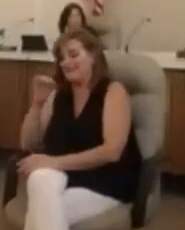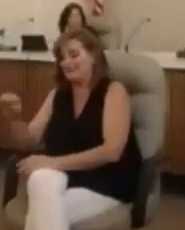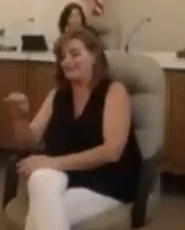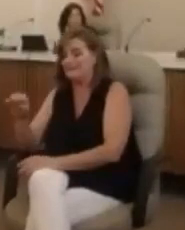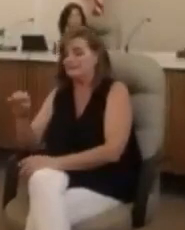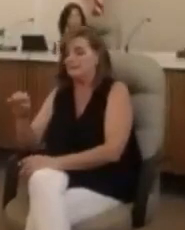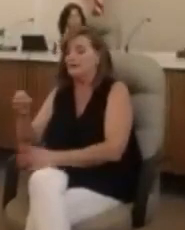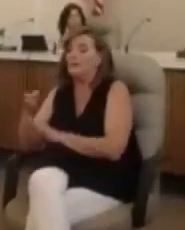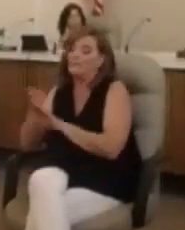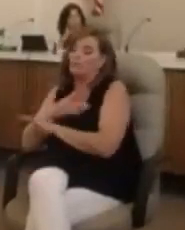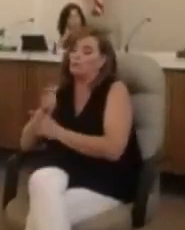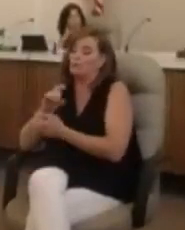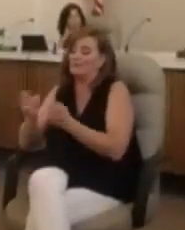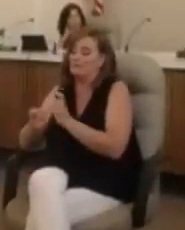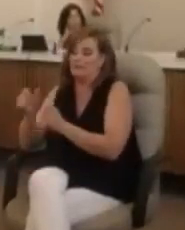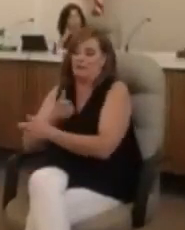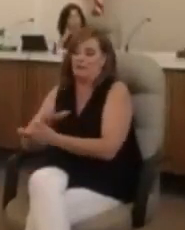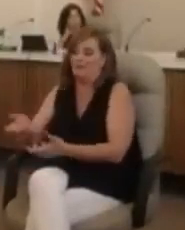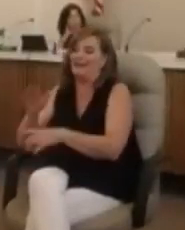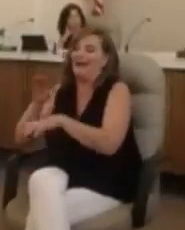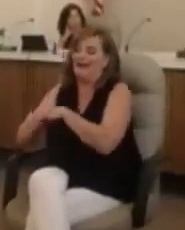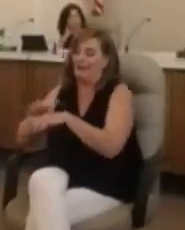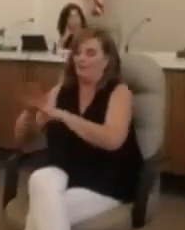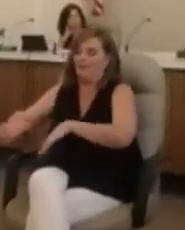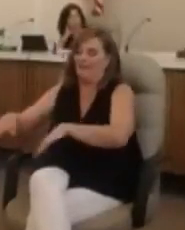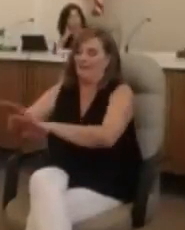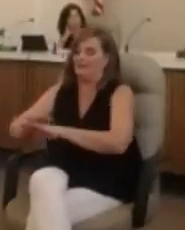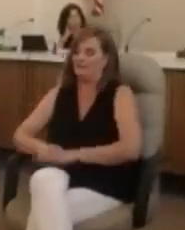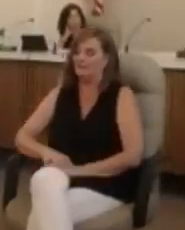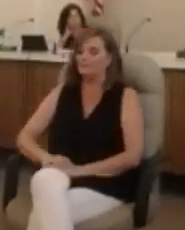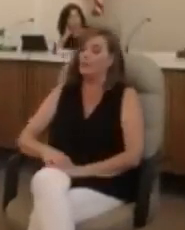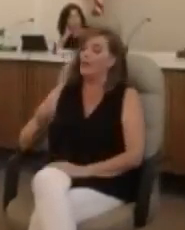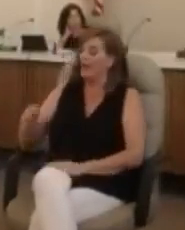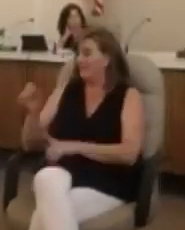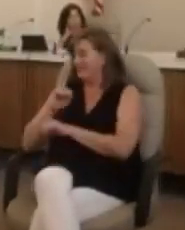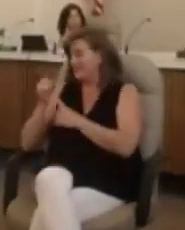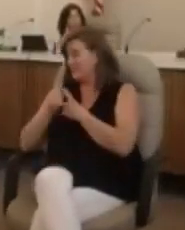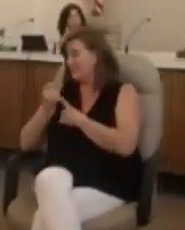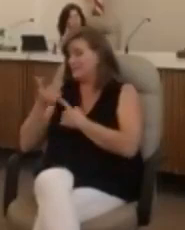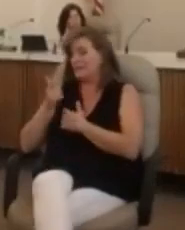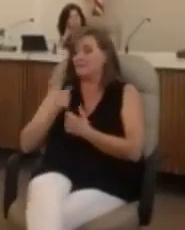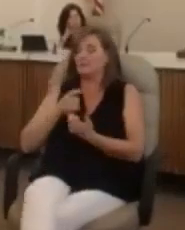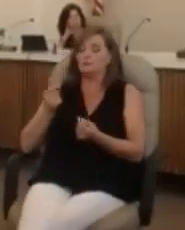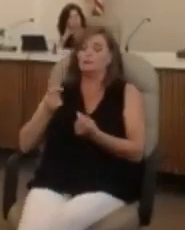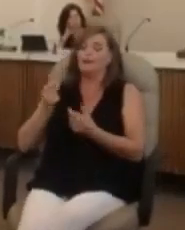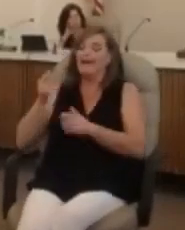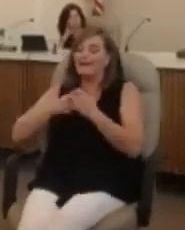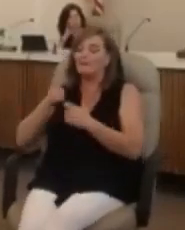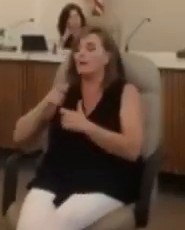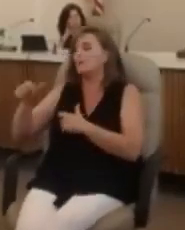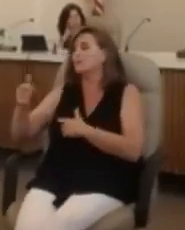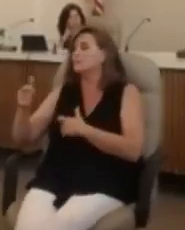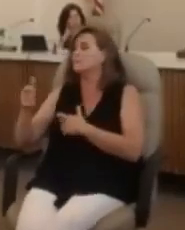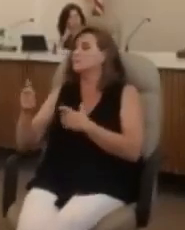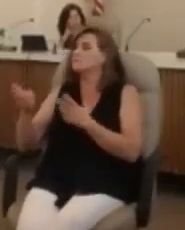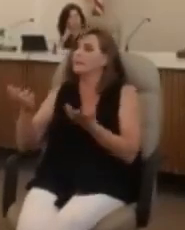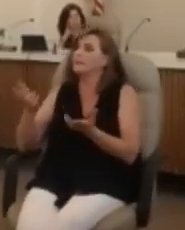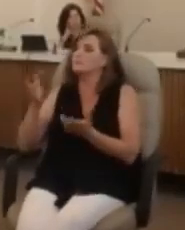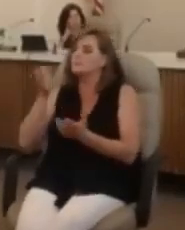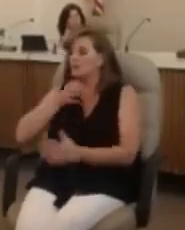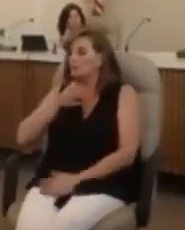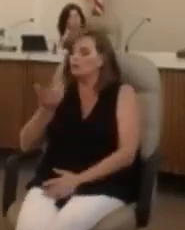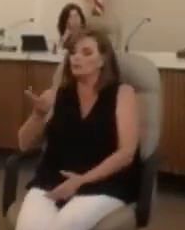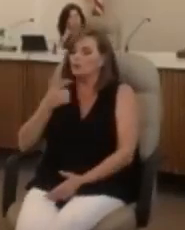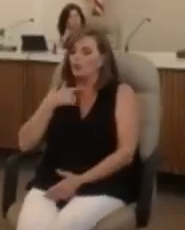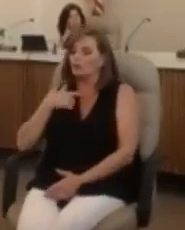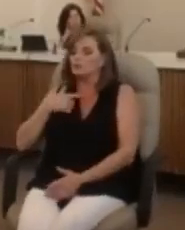so in this case, for somebody to do anything other than agricultural use or obviously just empty,